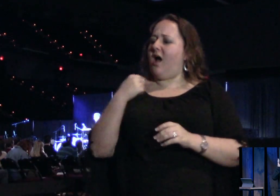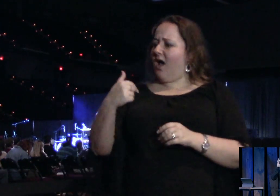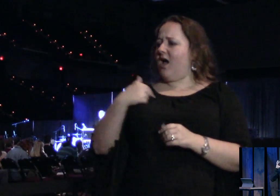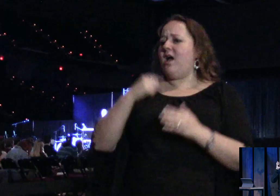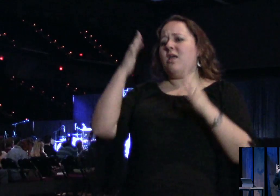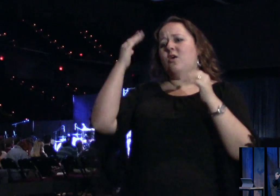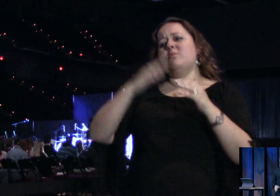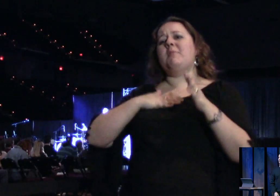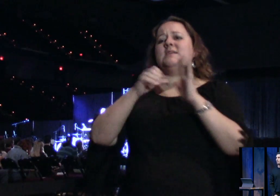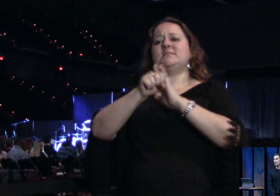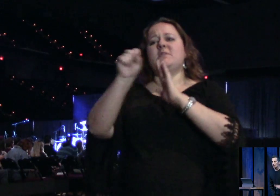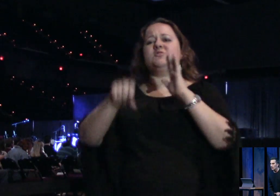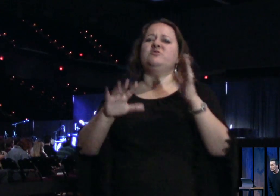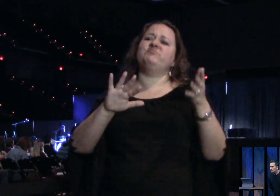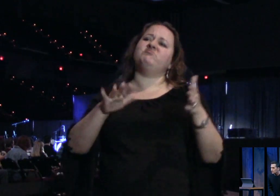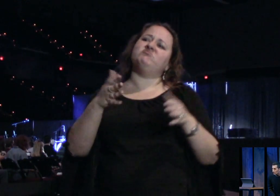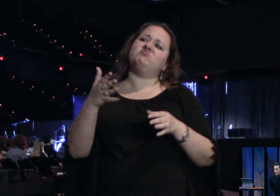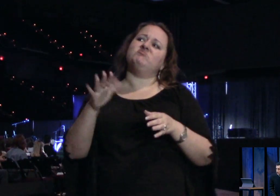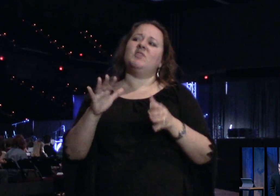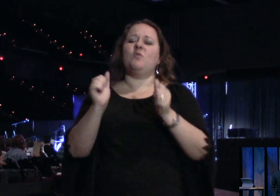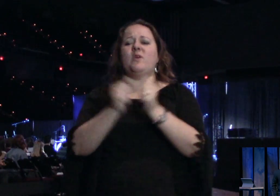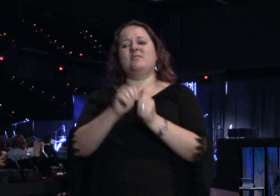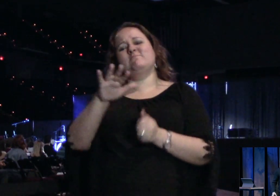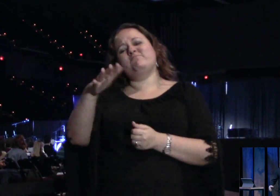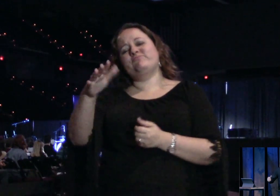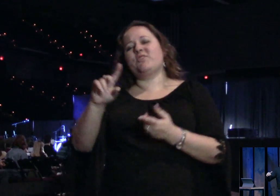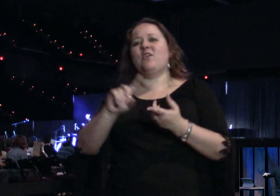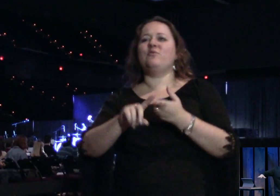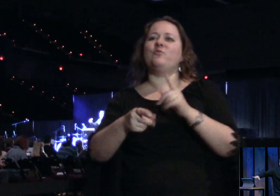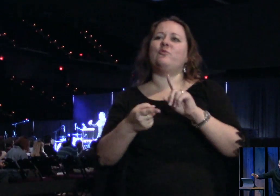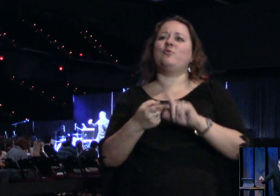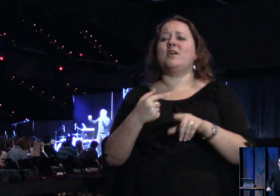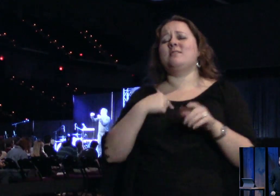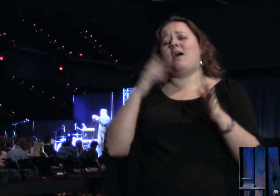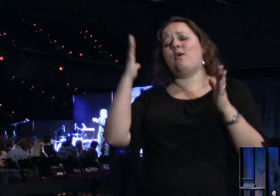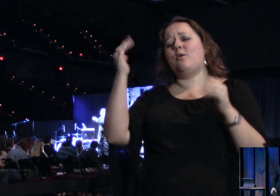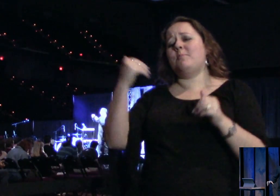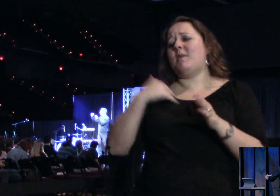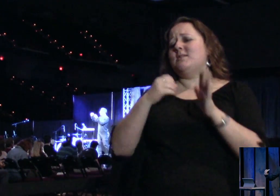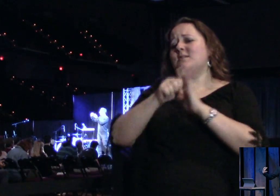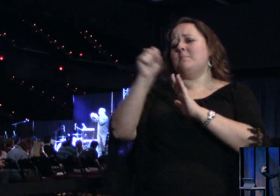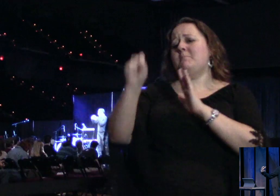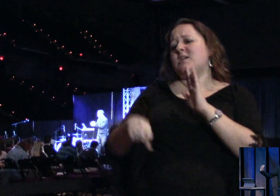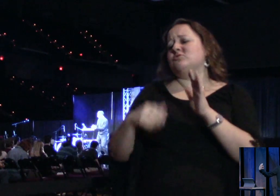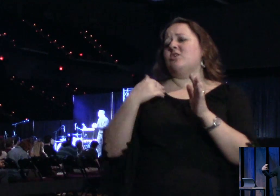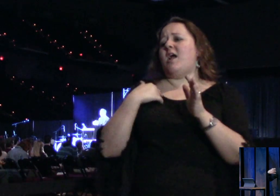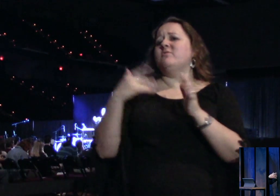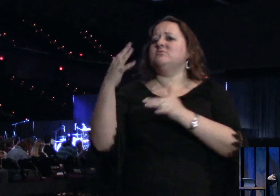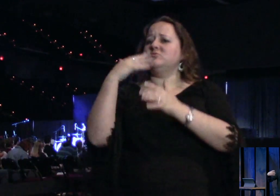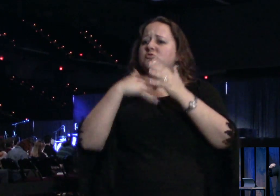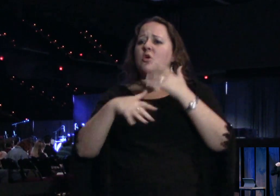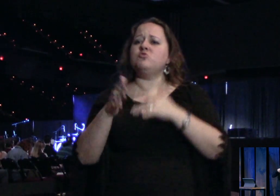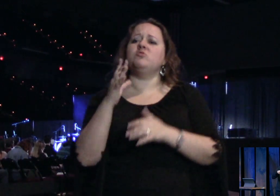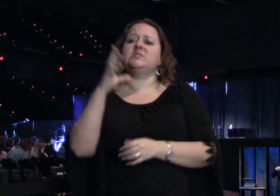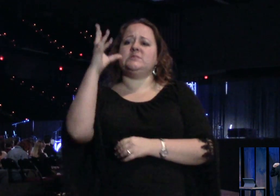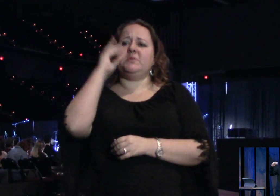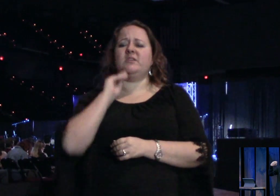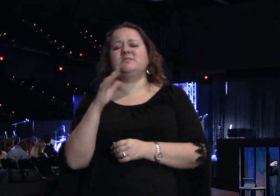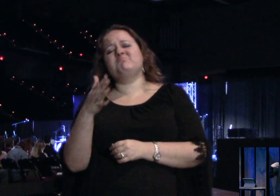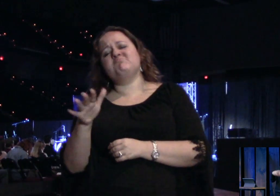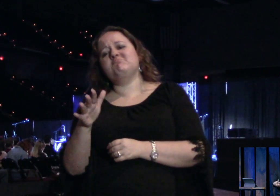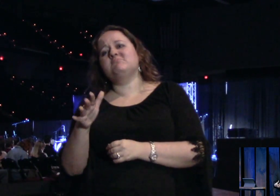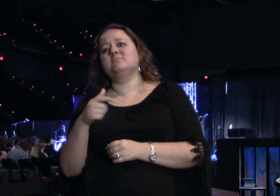what, I hope I have a mediocre semester with mediocre friends. I hope I have a mediocre